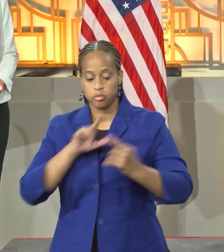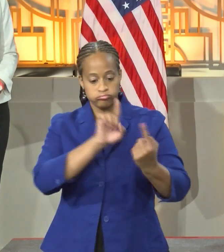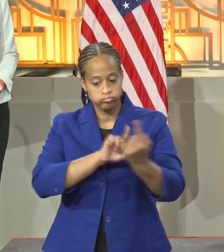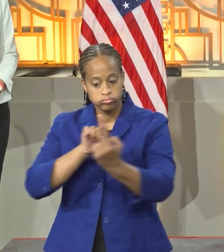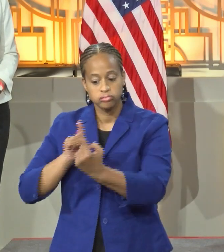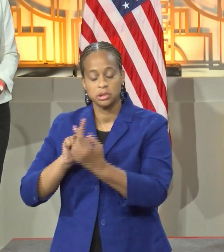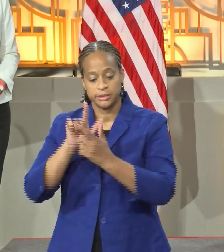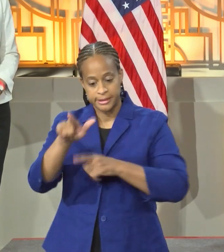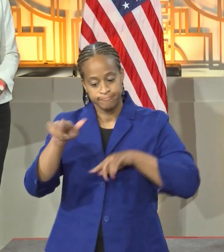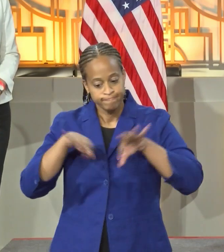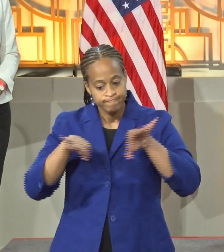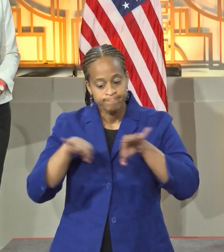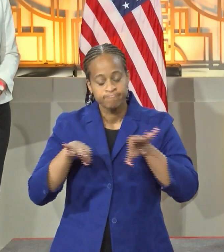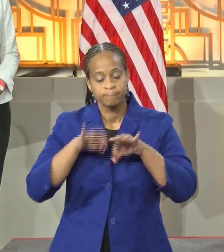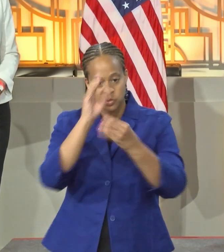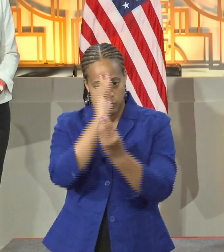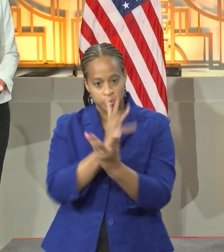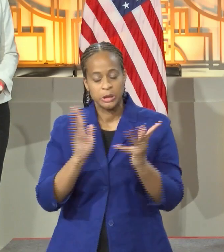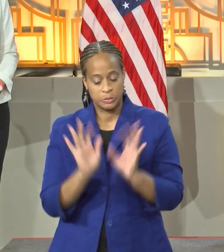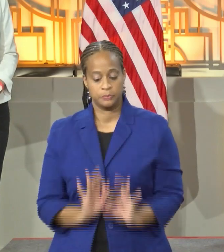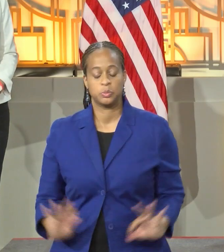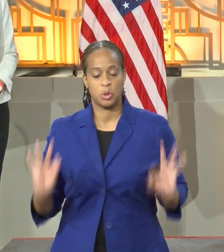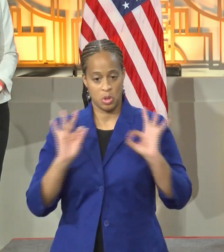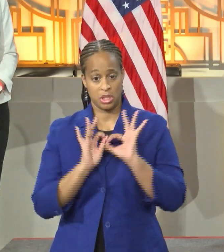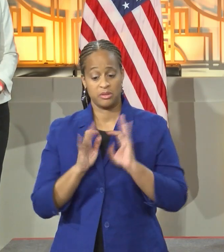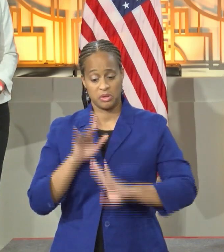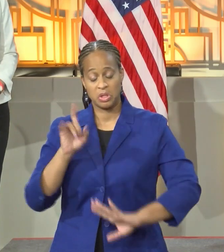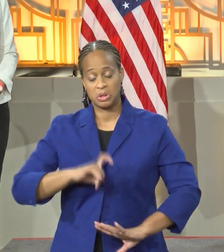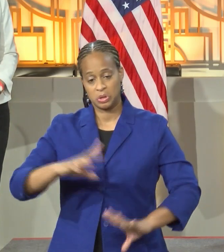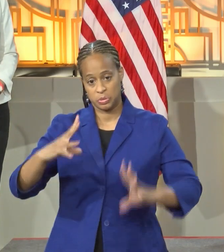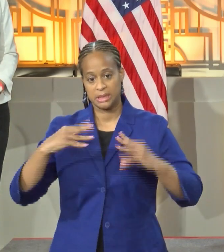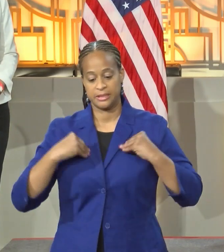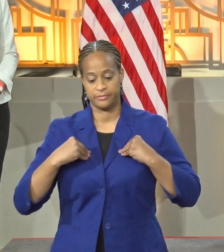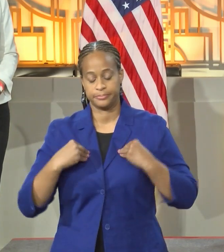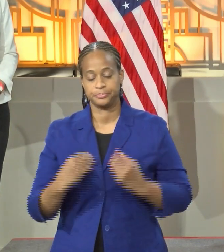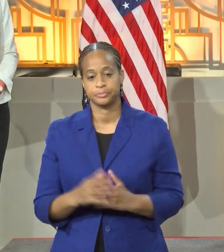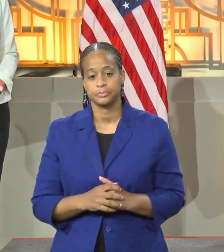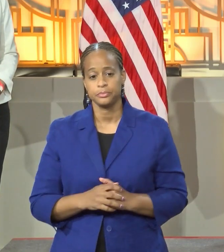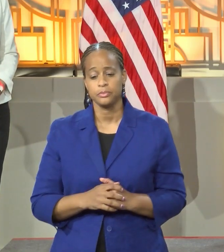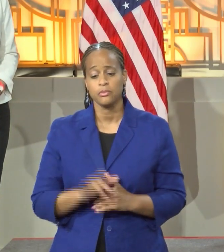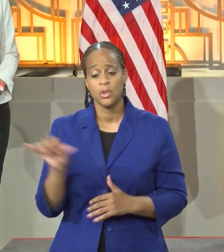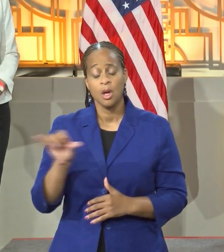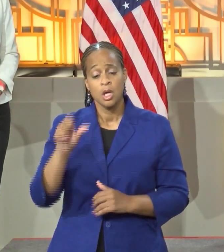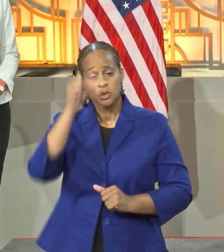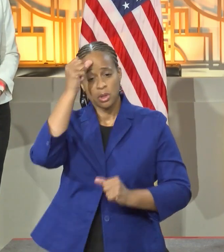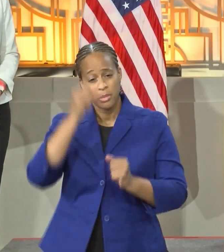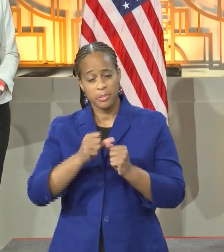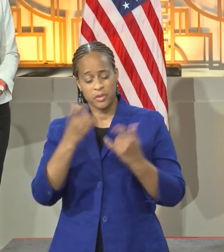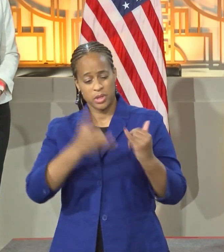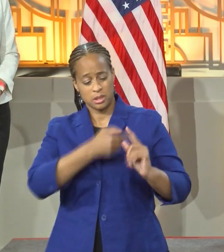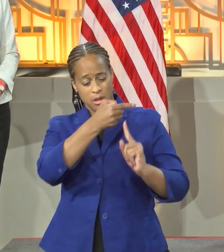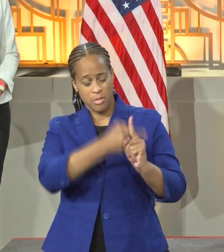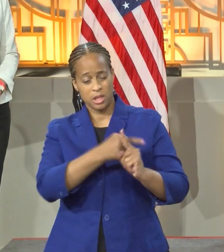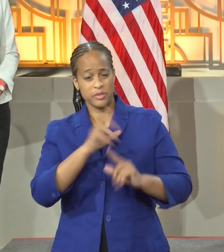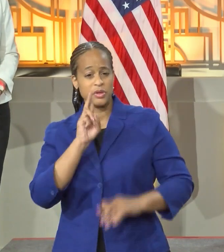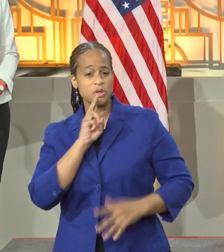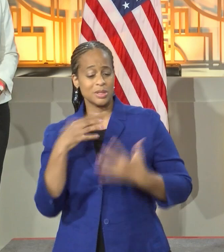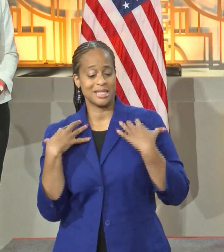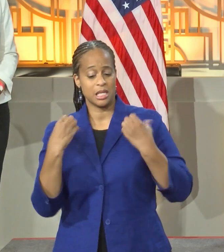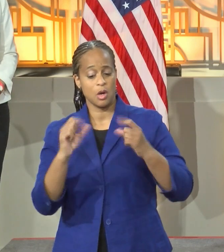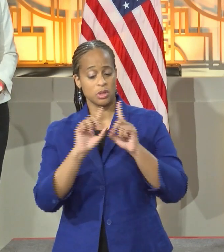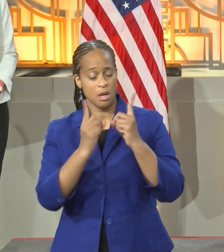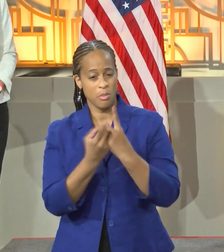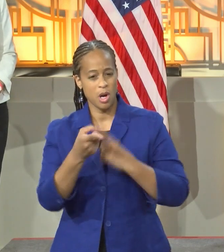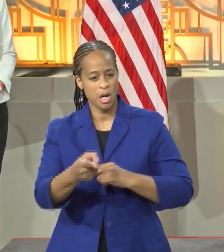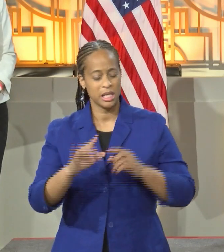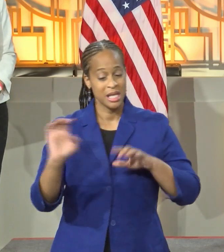provide the information that people should be receiving. You may recall that earlier this month, the Houston Health Department launched an